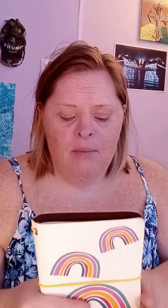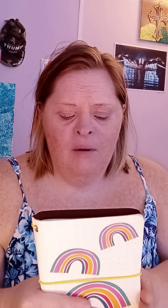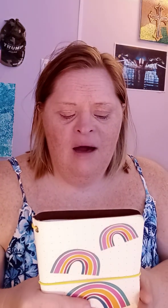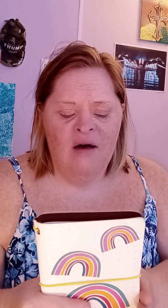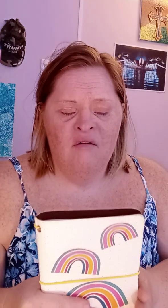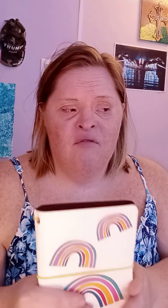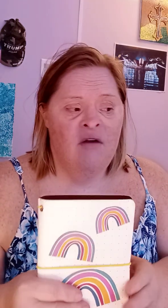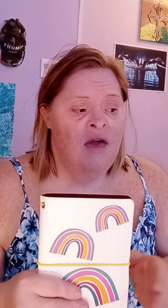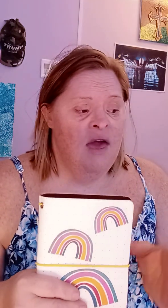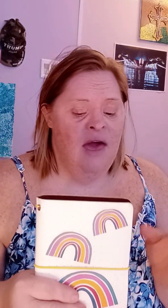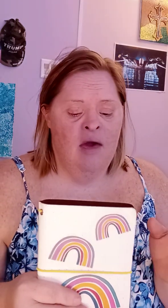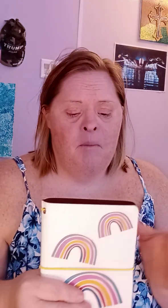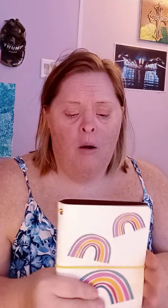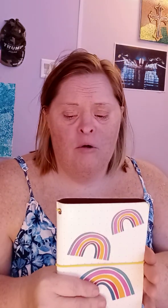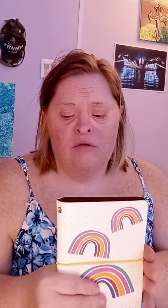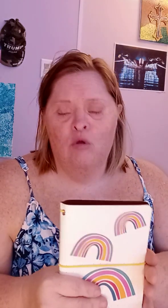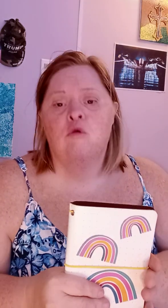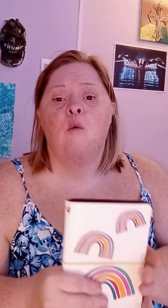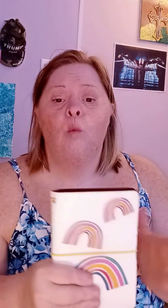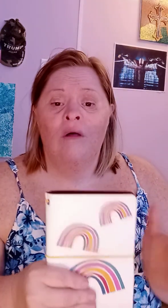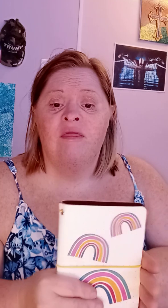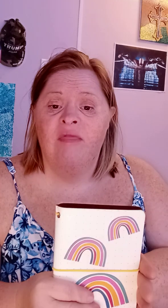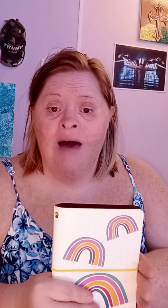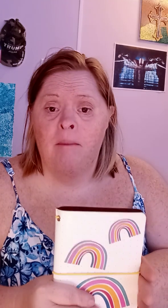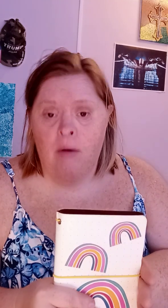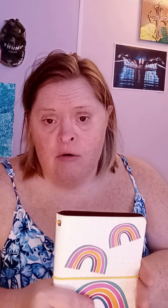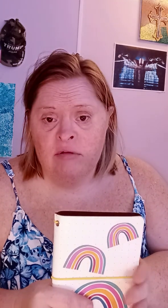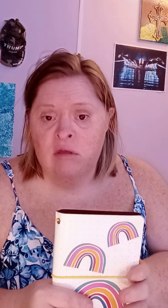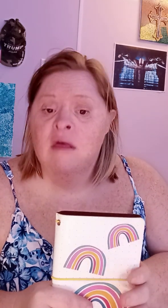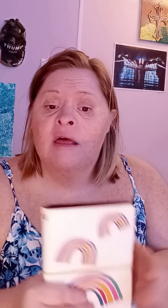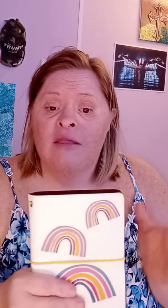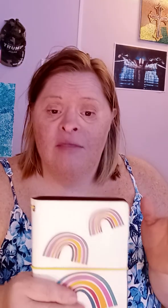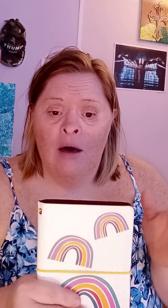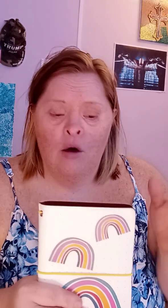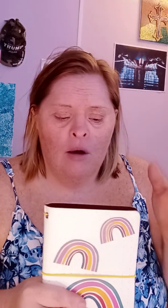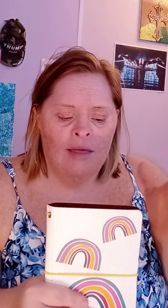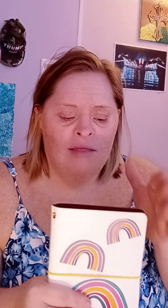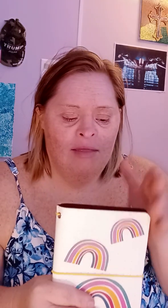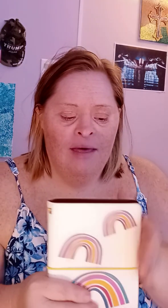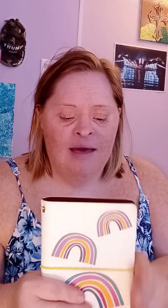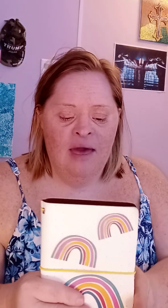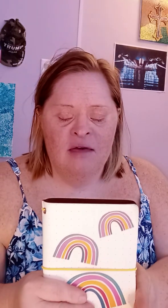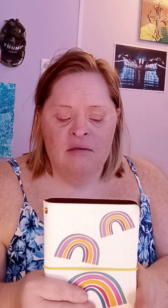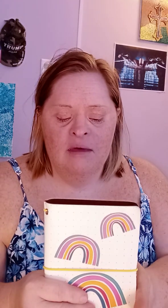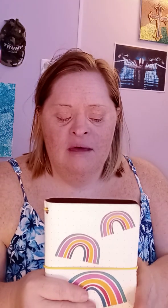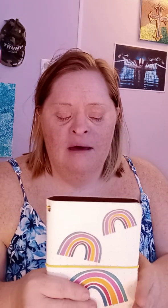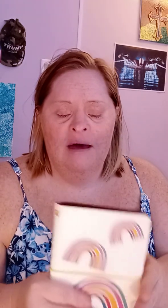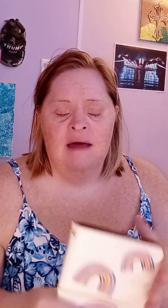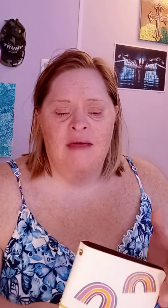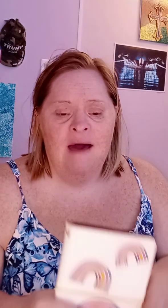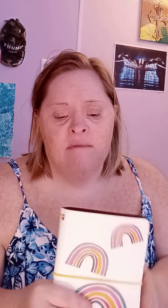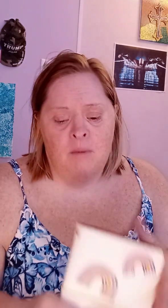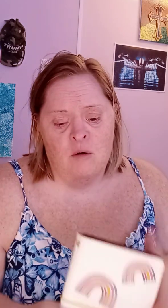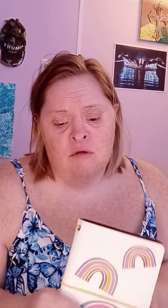people have a person with that person that can't. They have a person